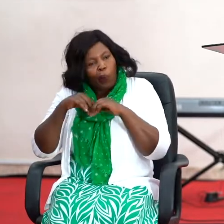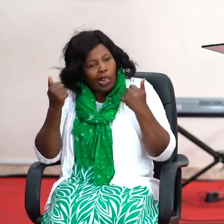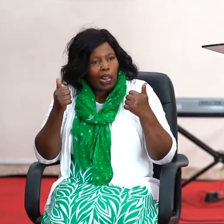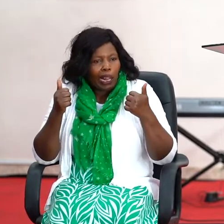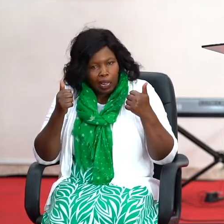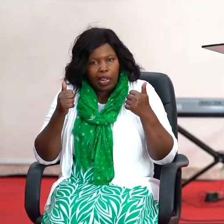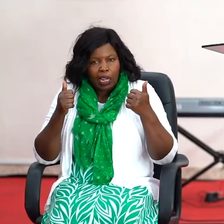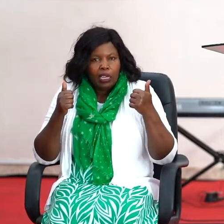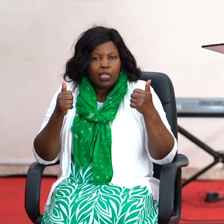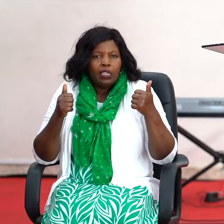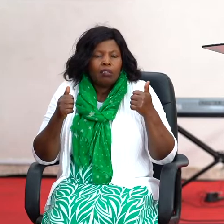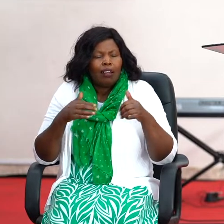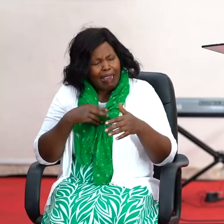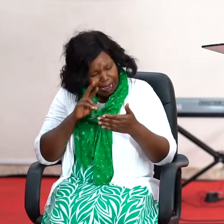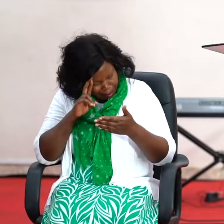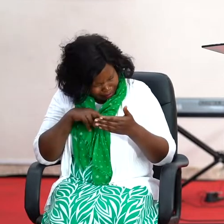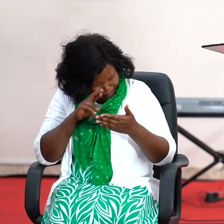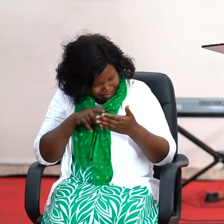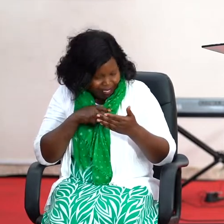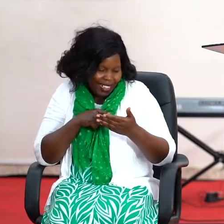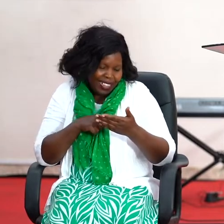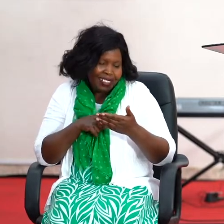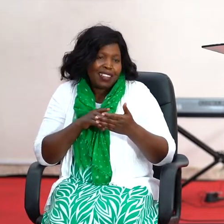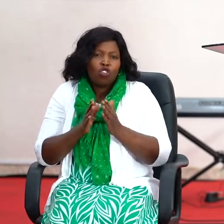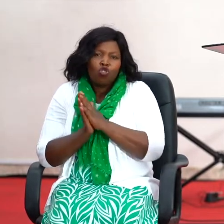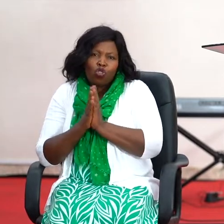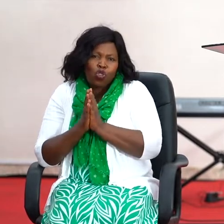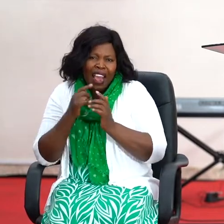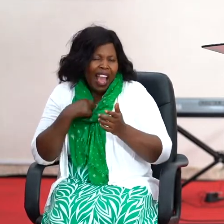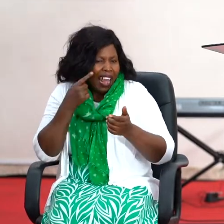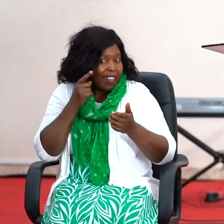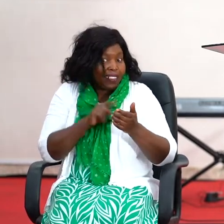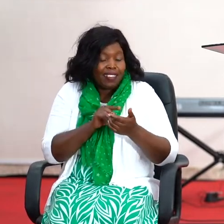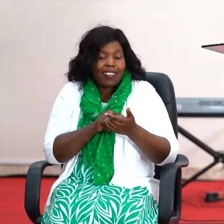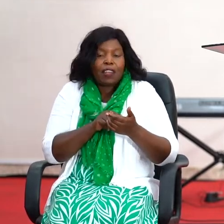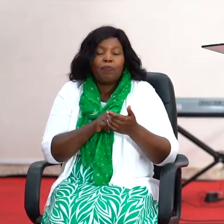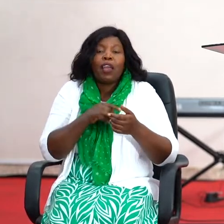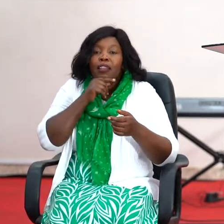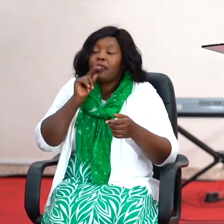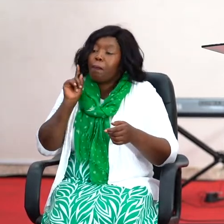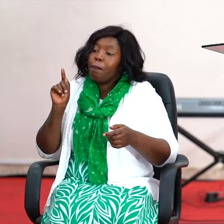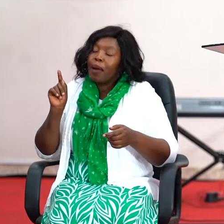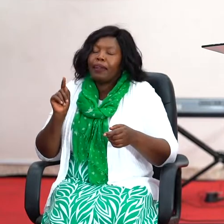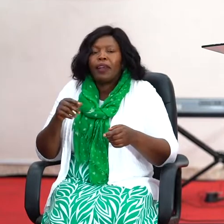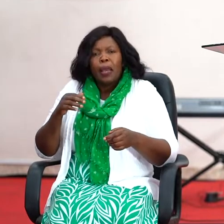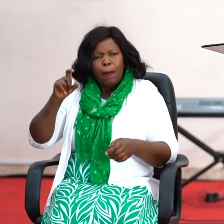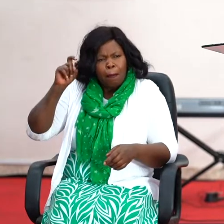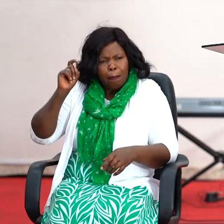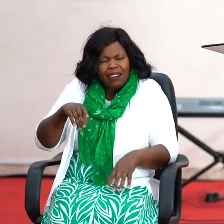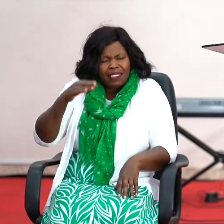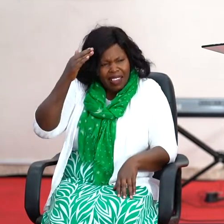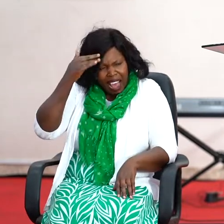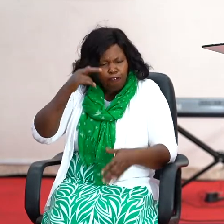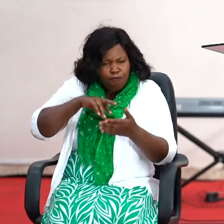believed. You see, I'm looking at this incident, and I am seeing yet this man, he must have walked a